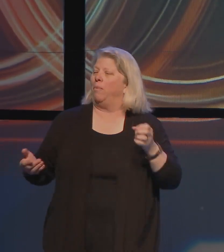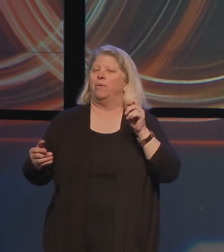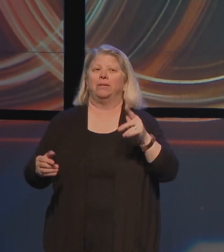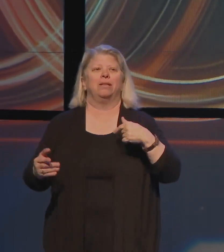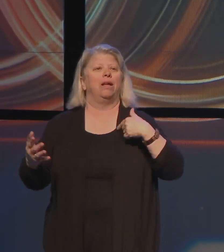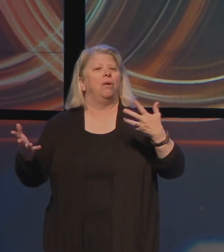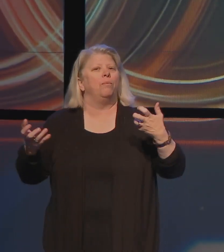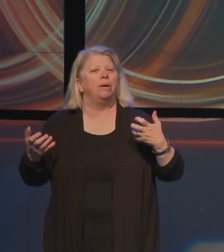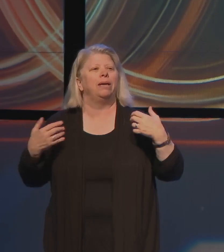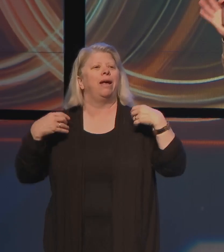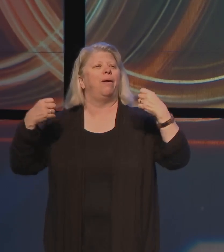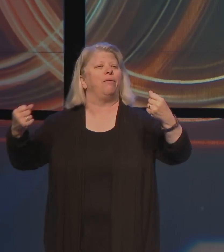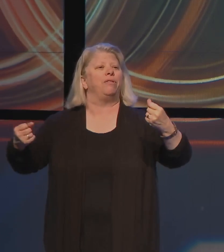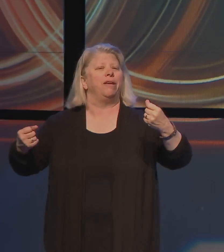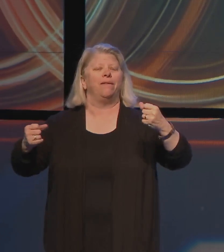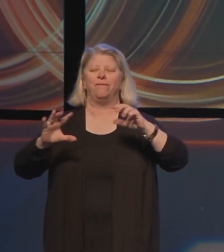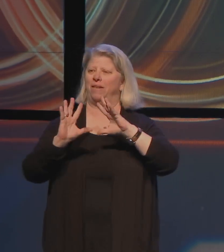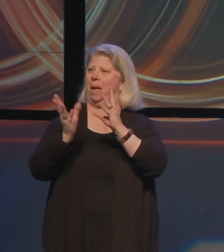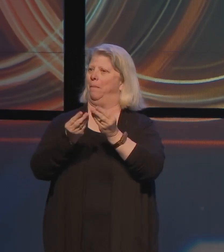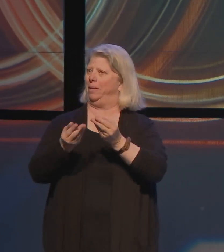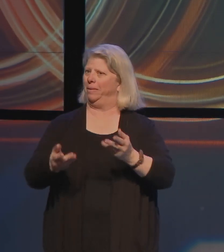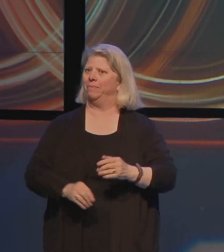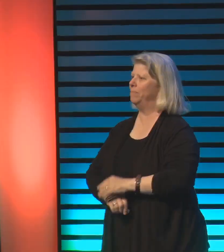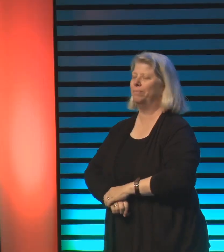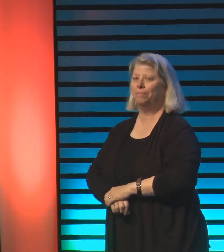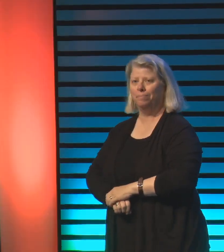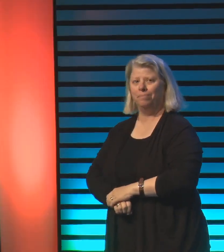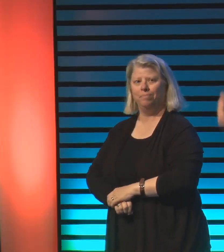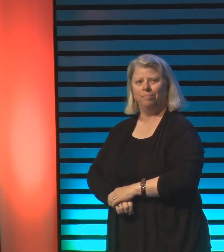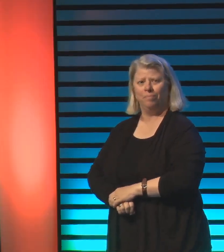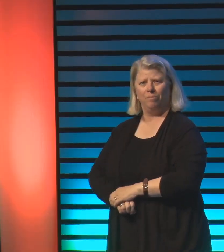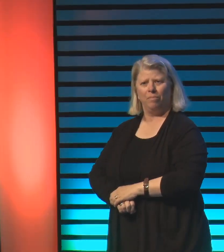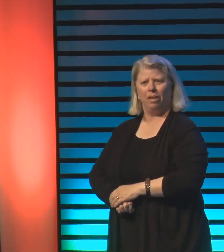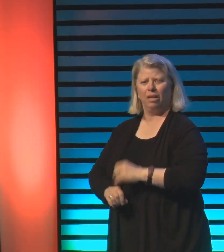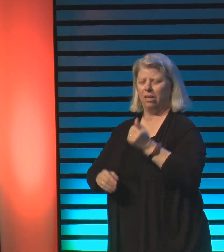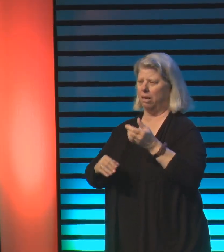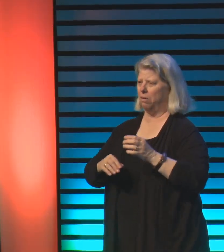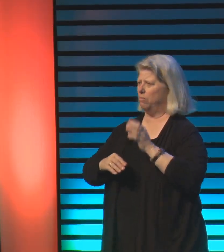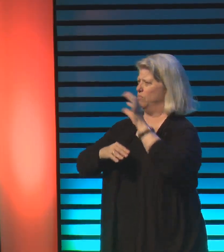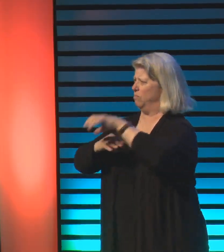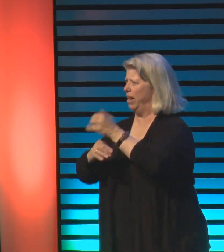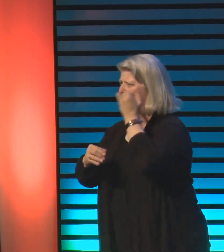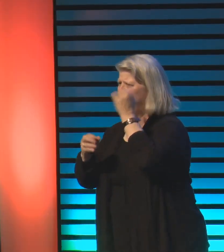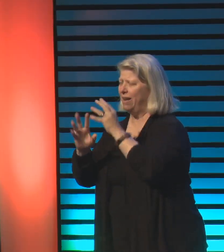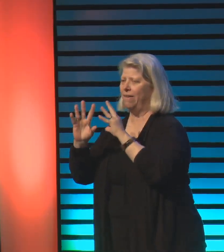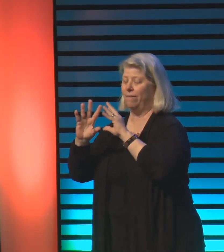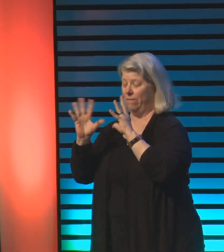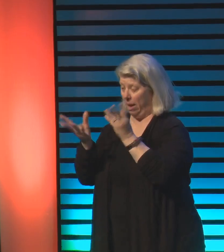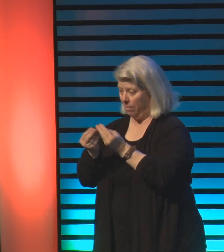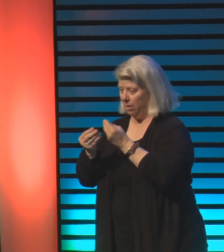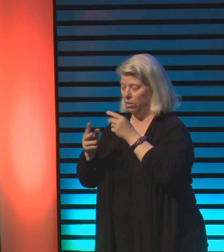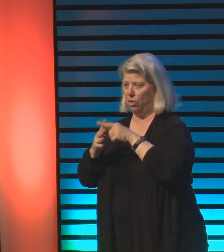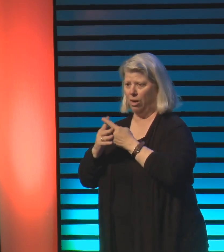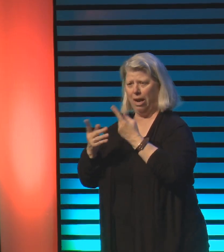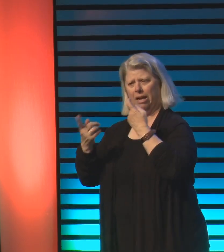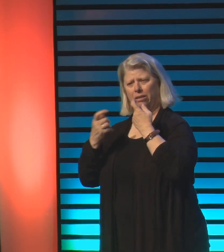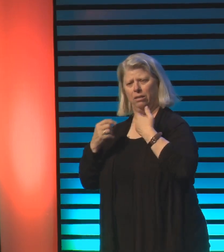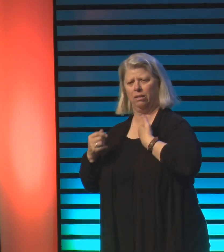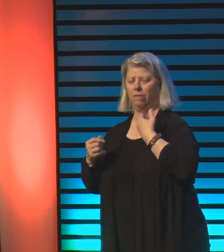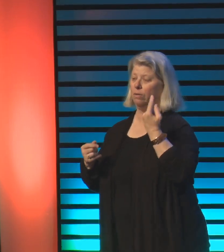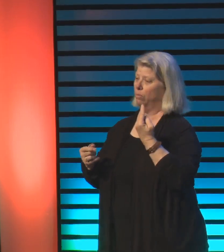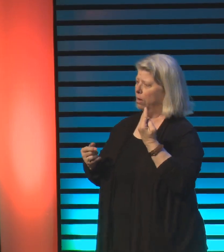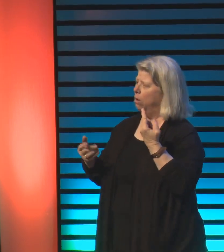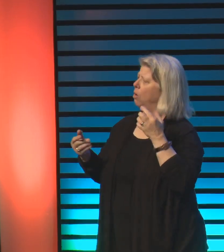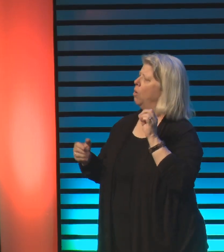I want to have a healthy family. And then you can impose that idea of family, and you can start asking yourself a question.